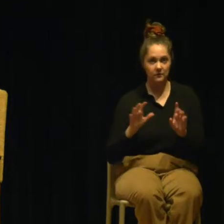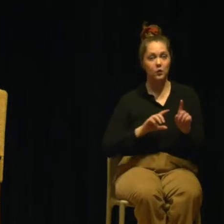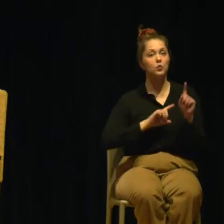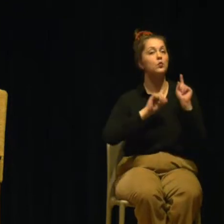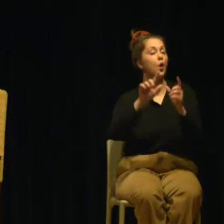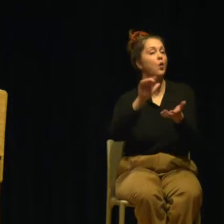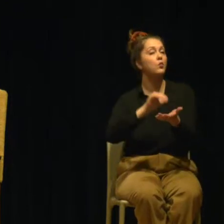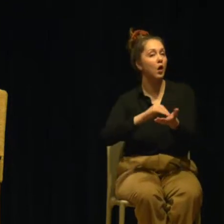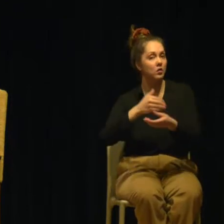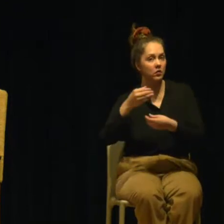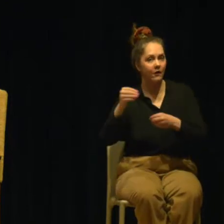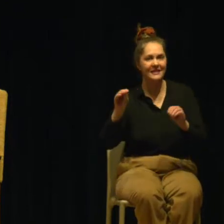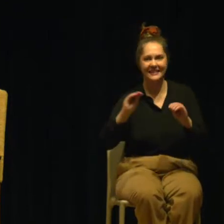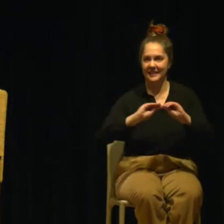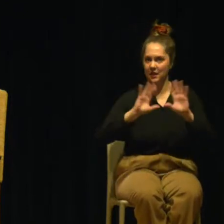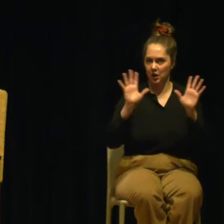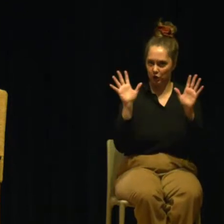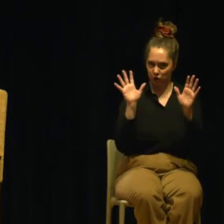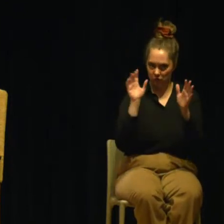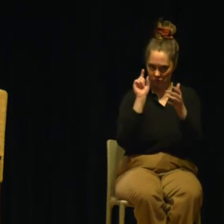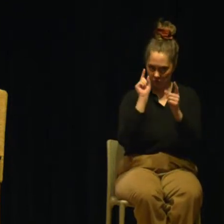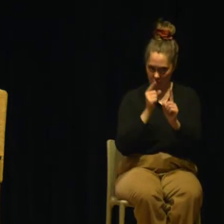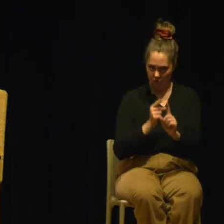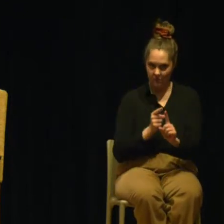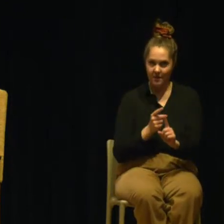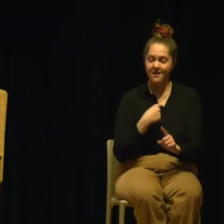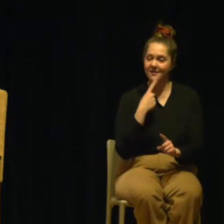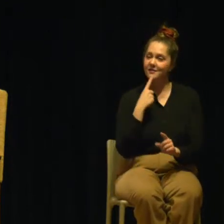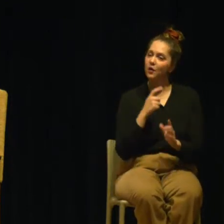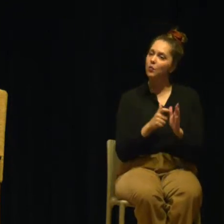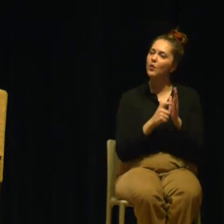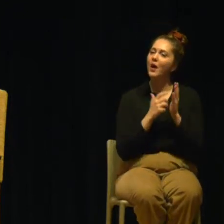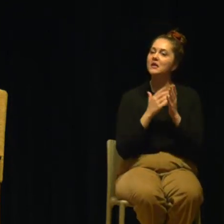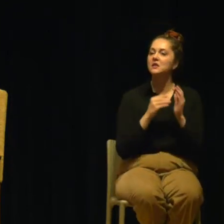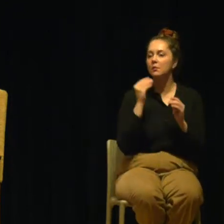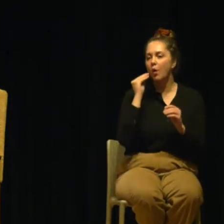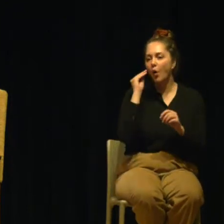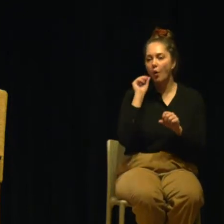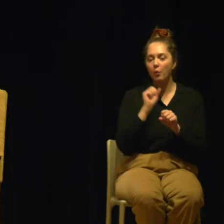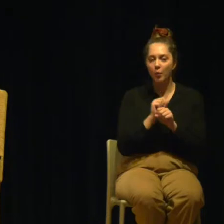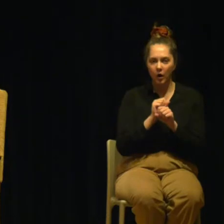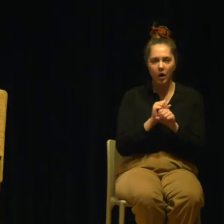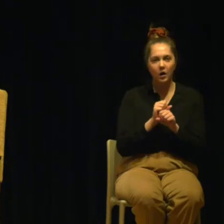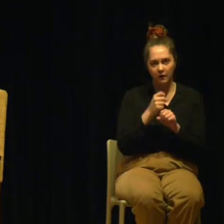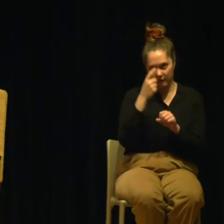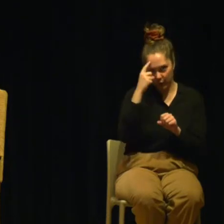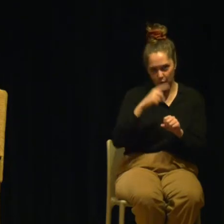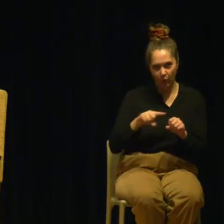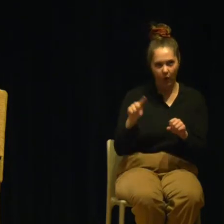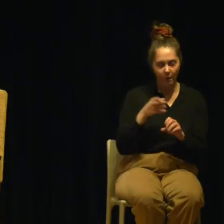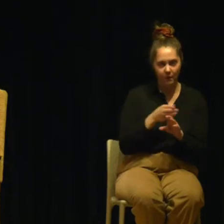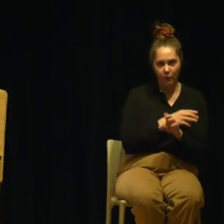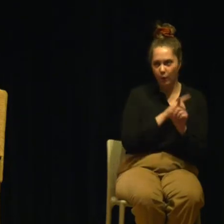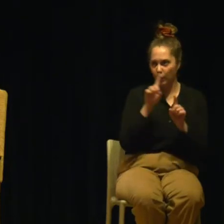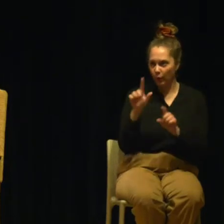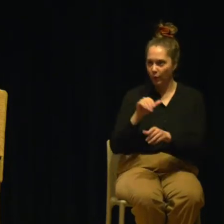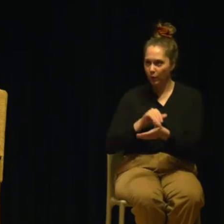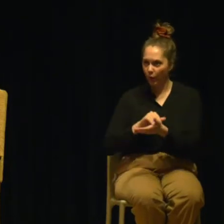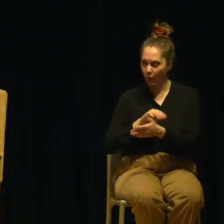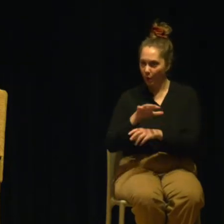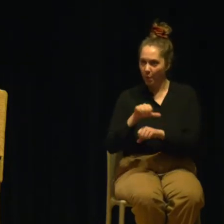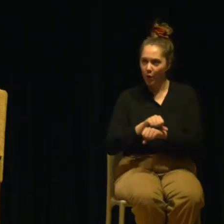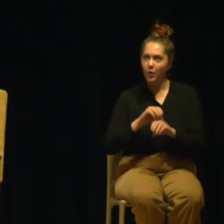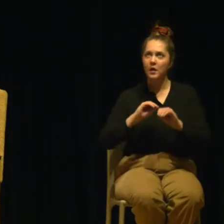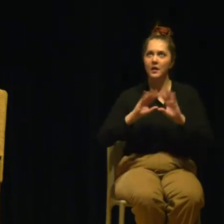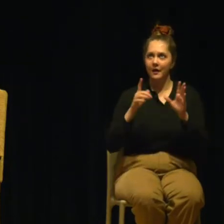there, be clear. And this is where I said it requires a little homework on the front end, because be clear about what you're